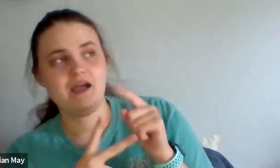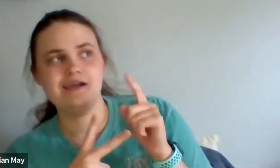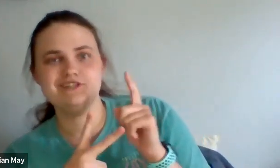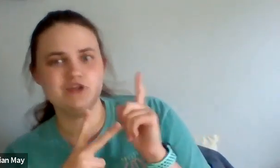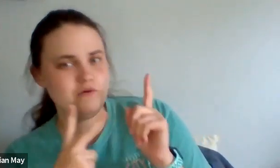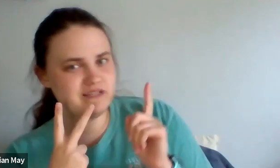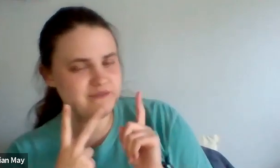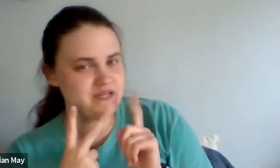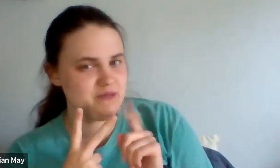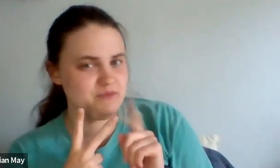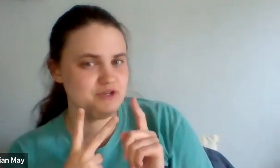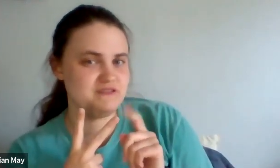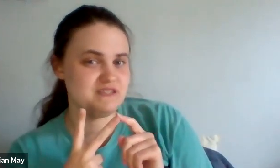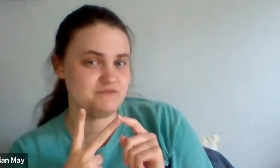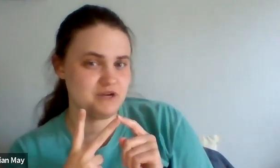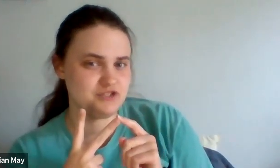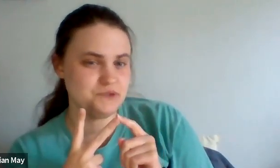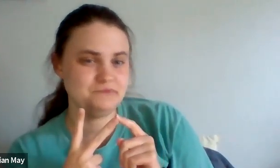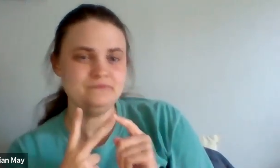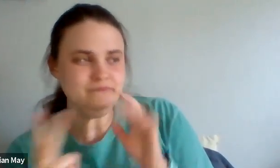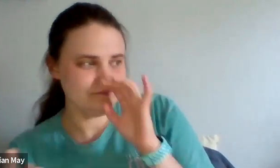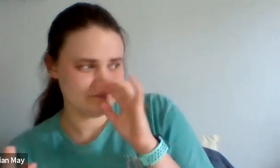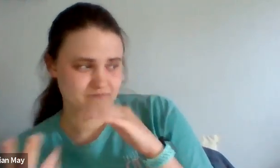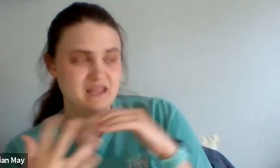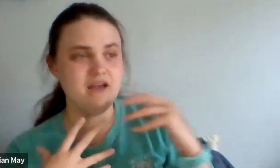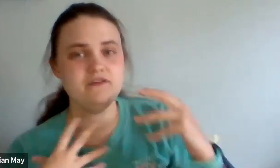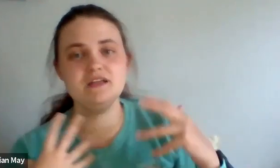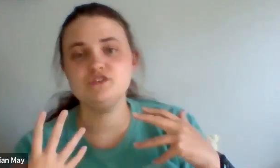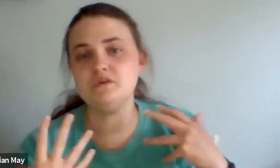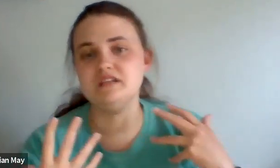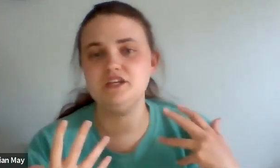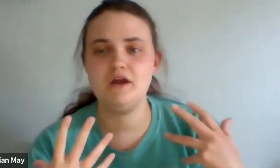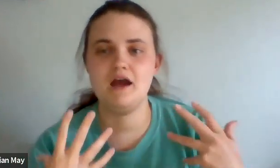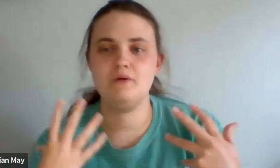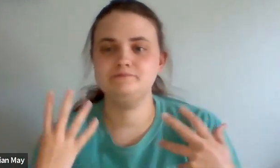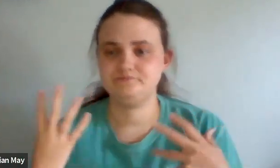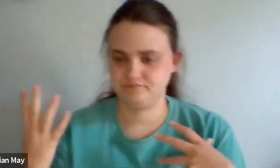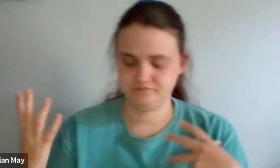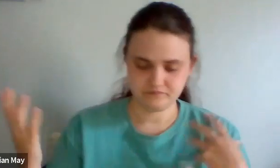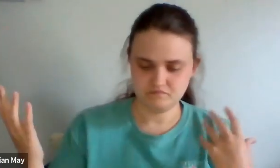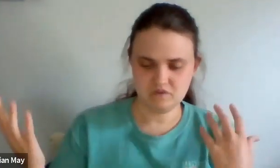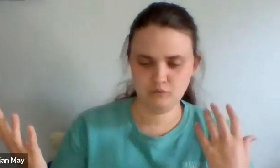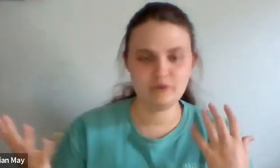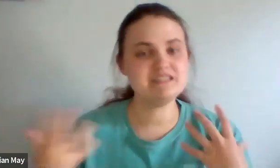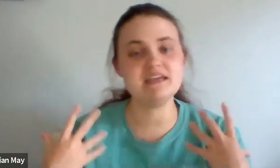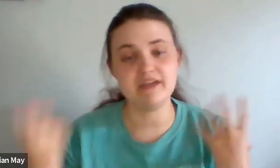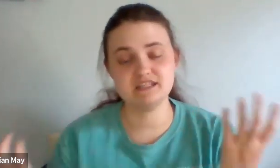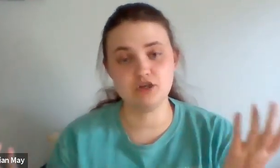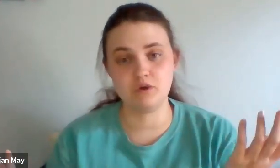I don't really see many people using the sign for restroom. I feel like it's almost like, how when we say fancier words